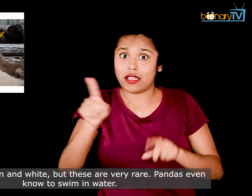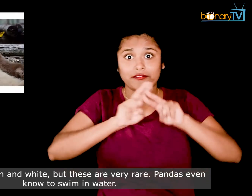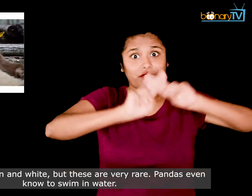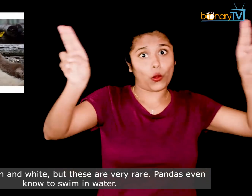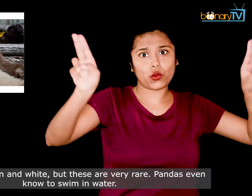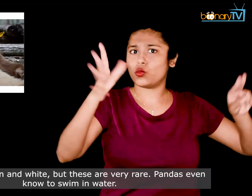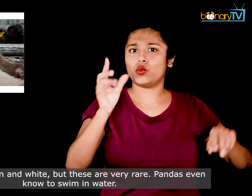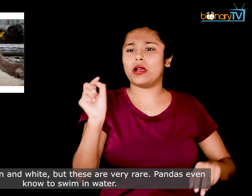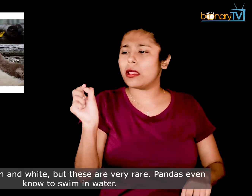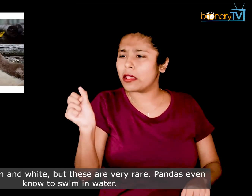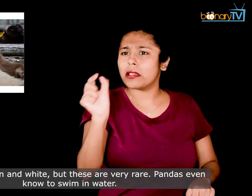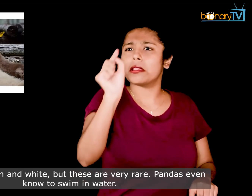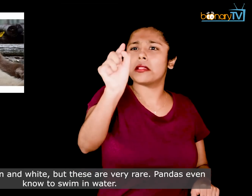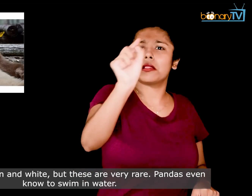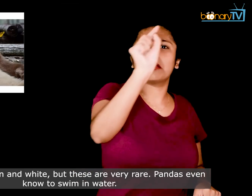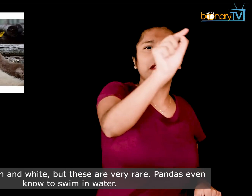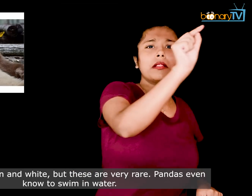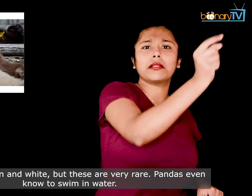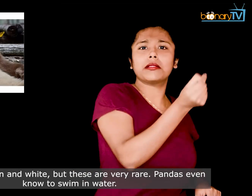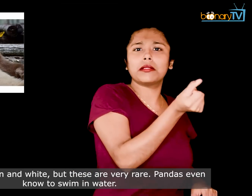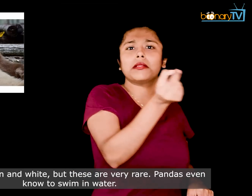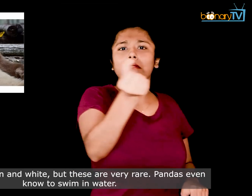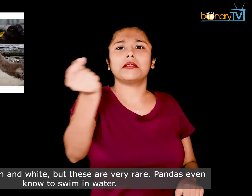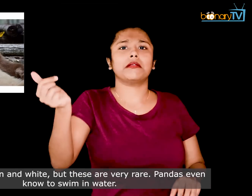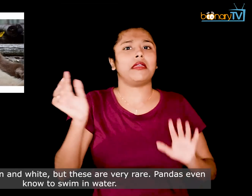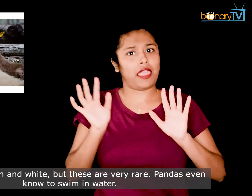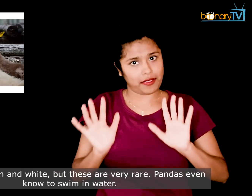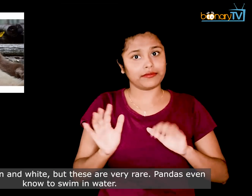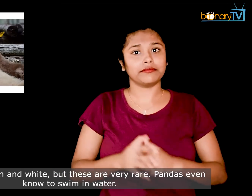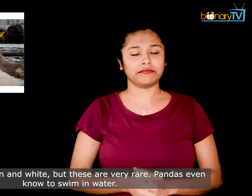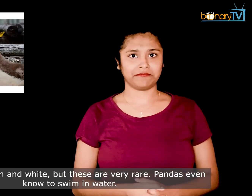white, but these are very rare.